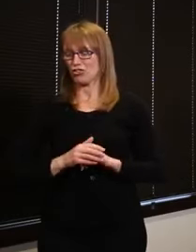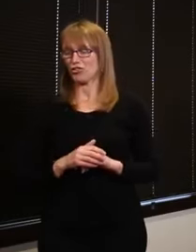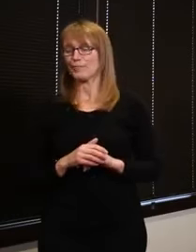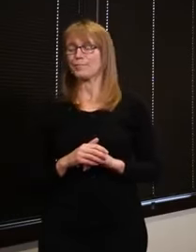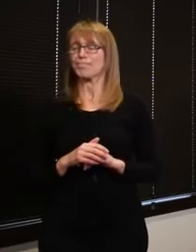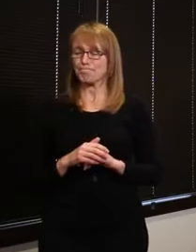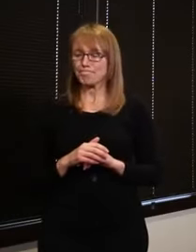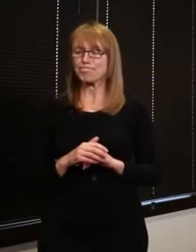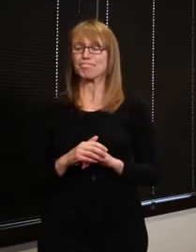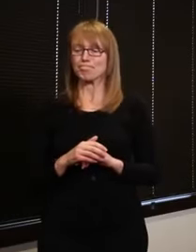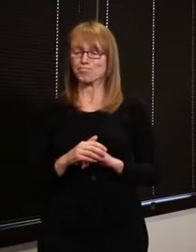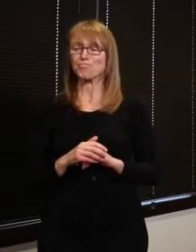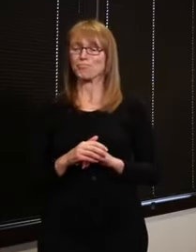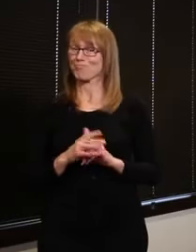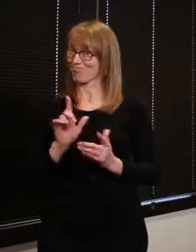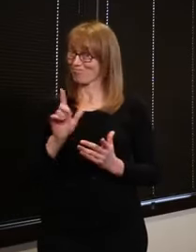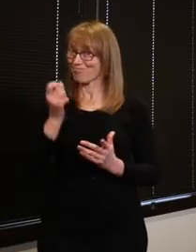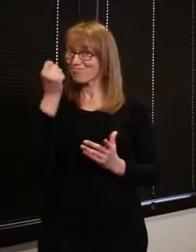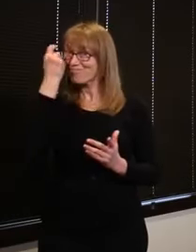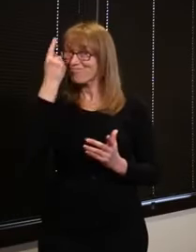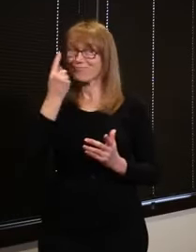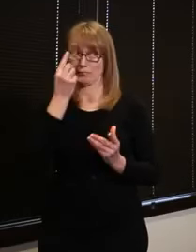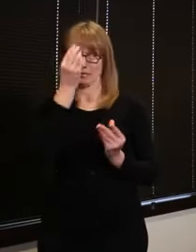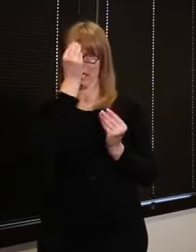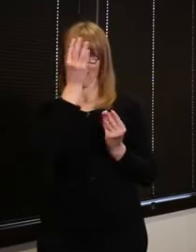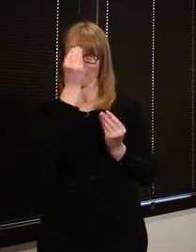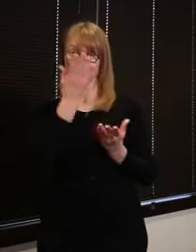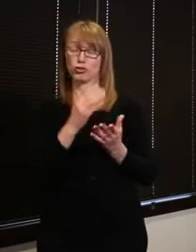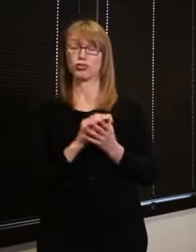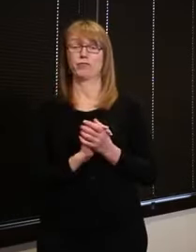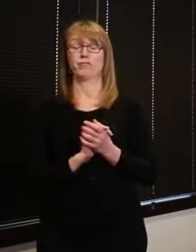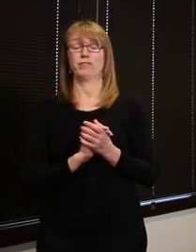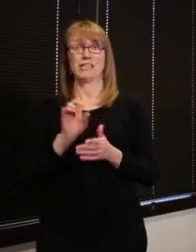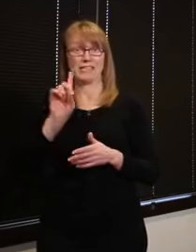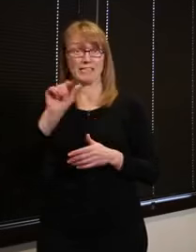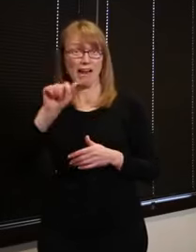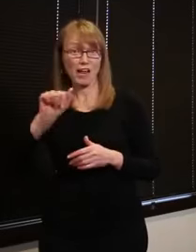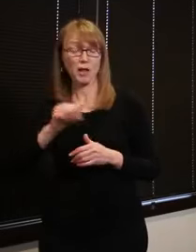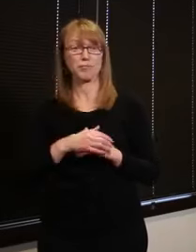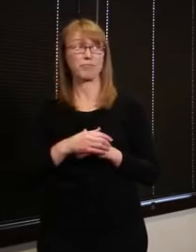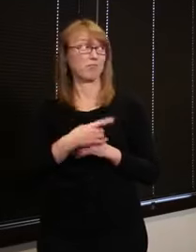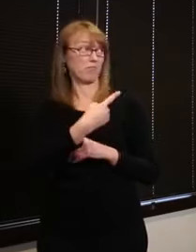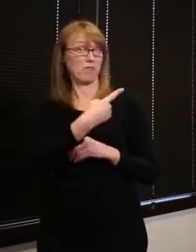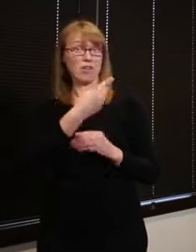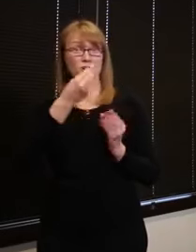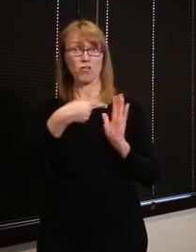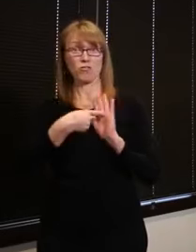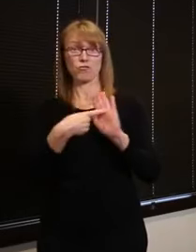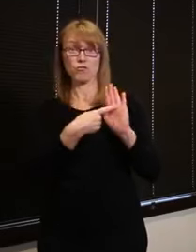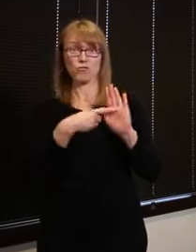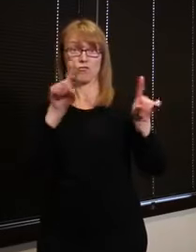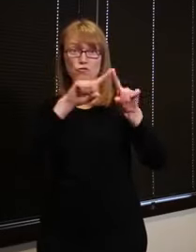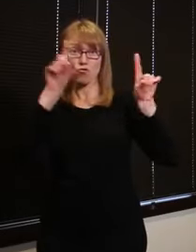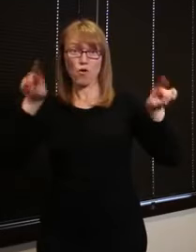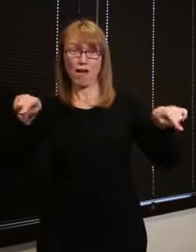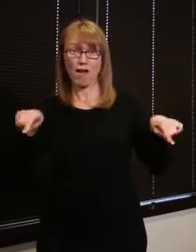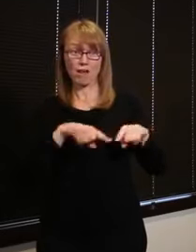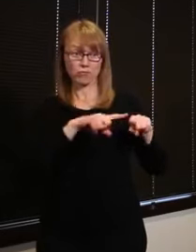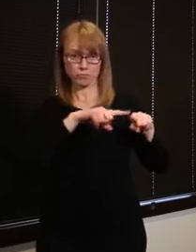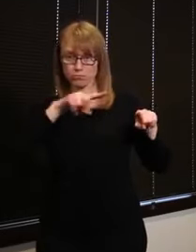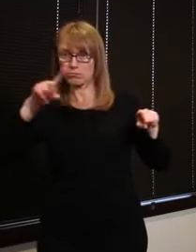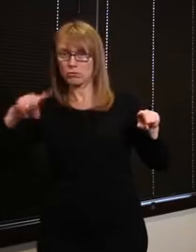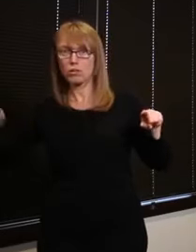all have seen the graphs that I just presented, I do not believe that we can even